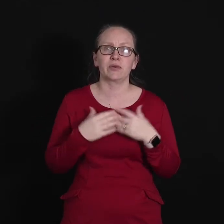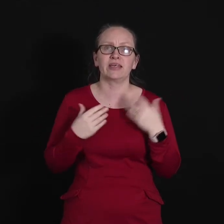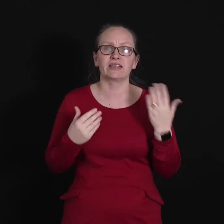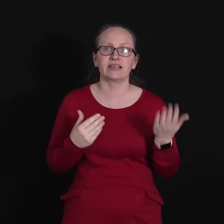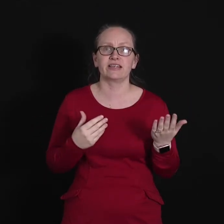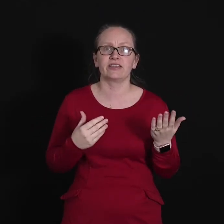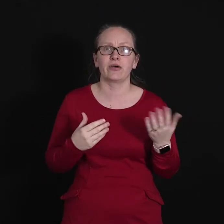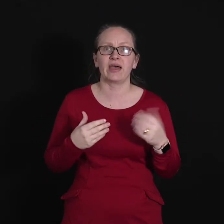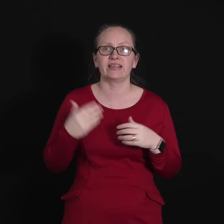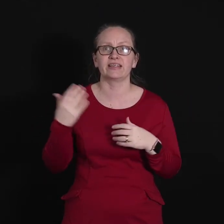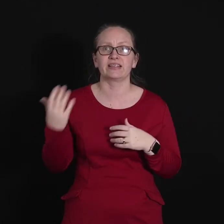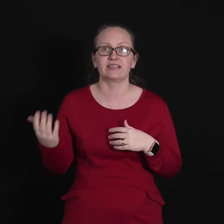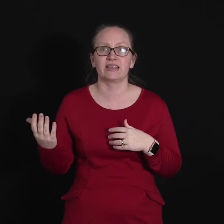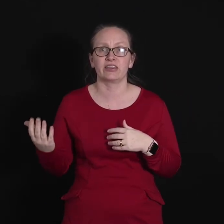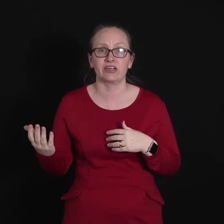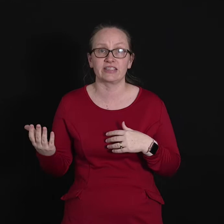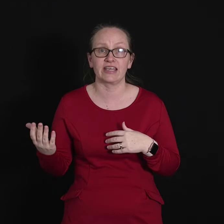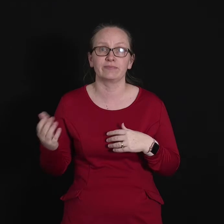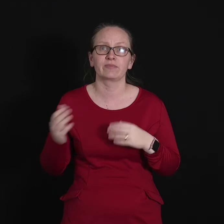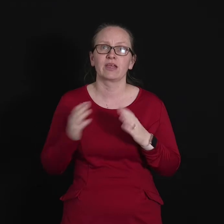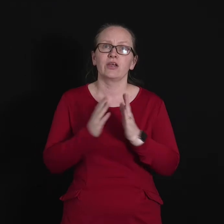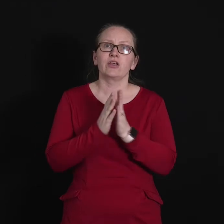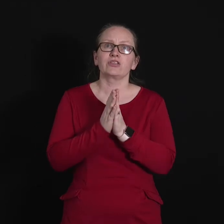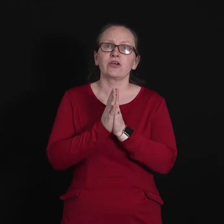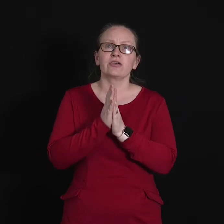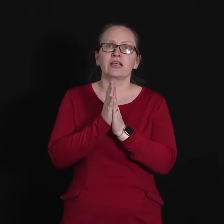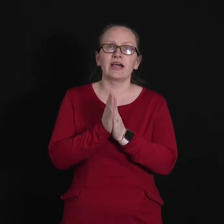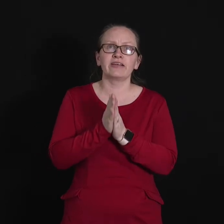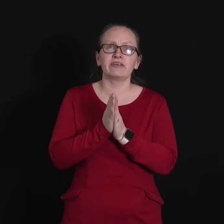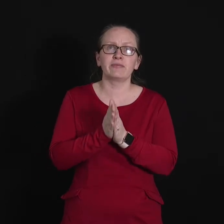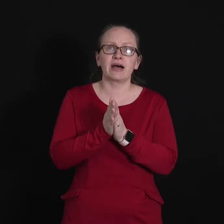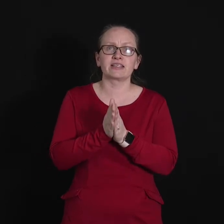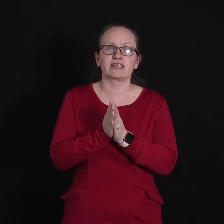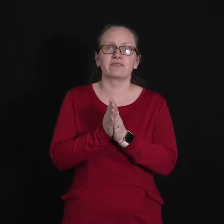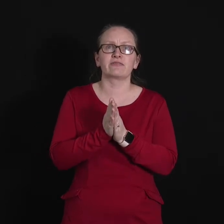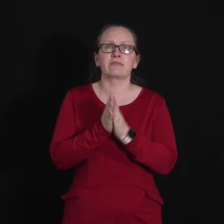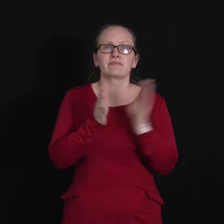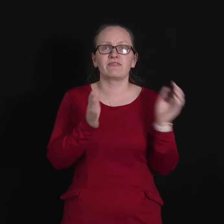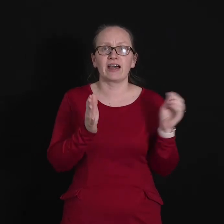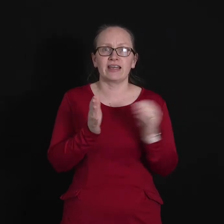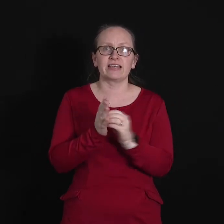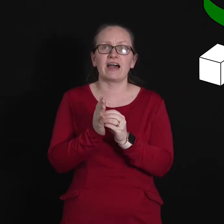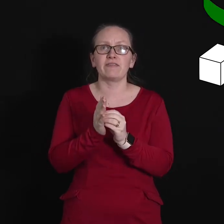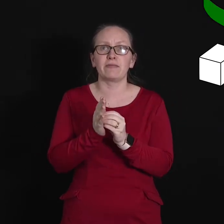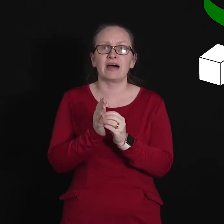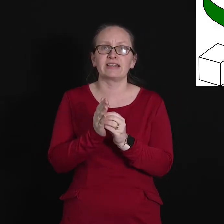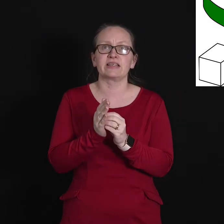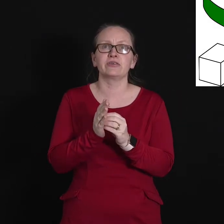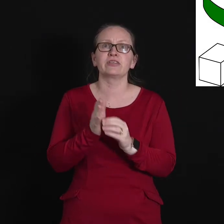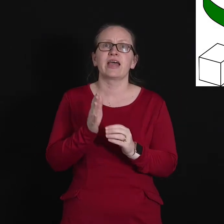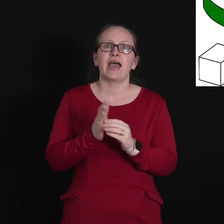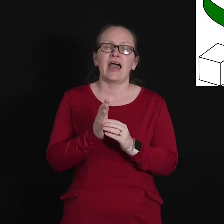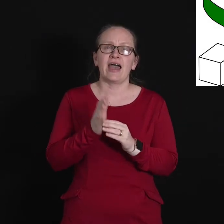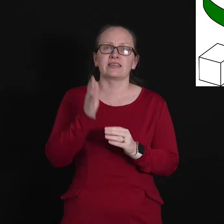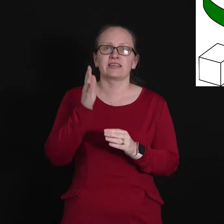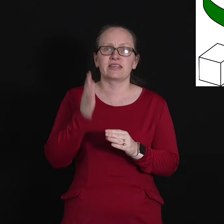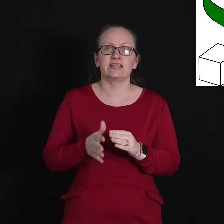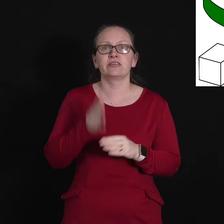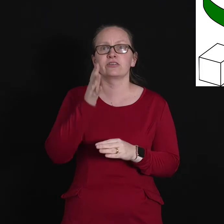between 1908 and 1913. So Geiger and Marsden fired alpha particles at thin